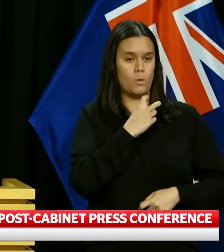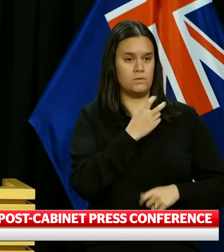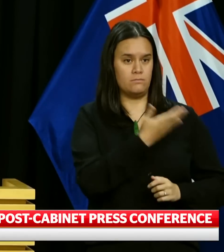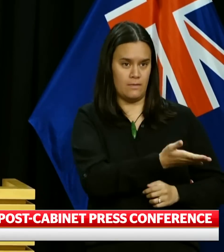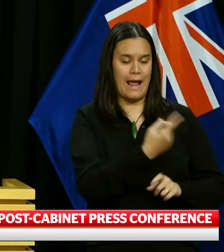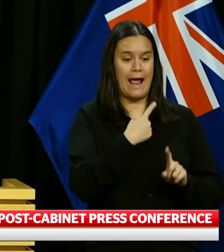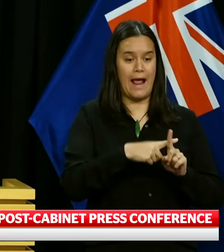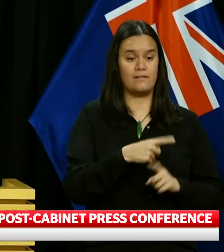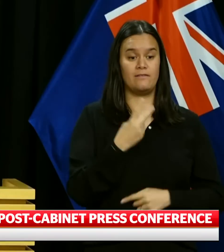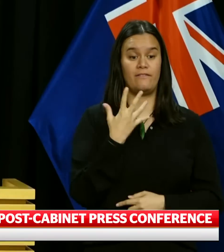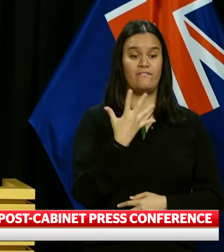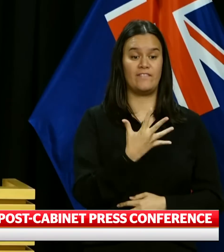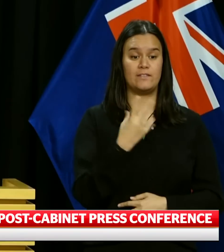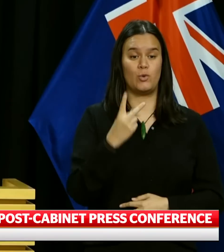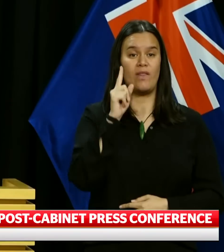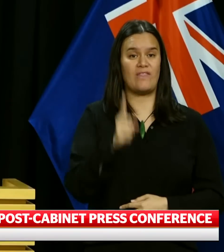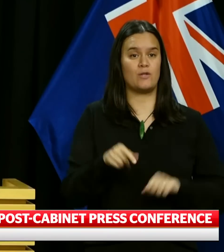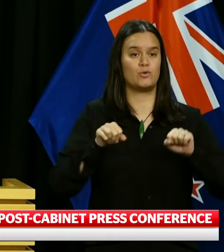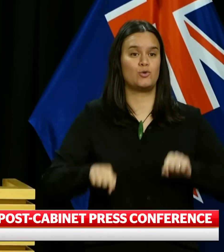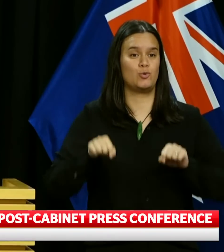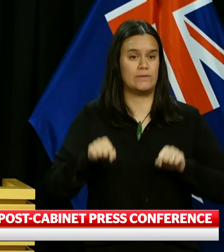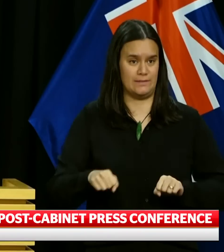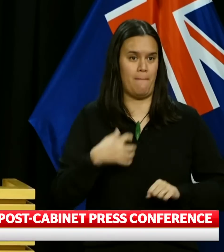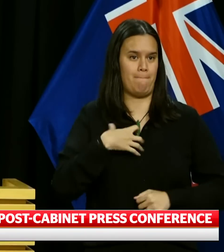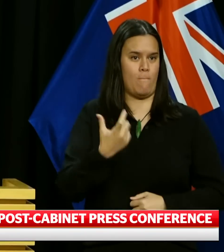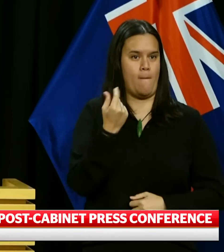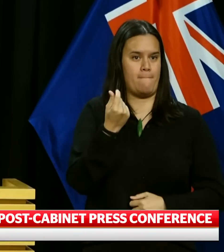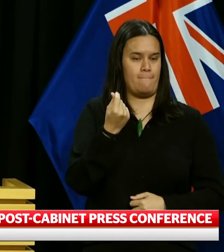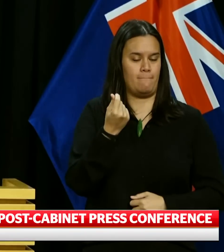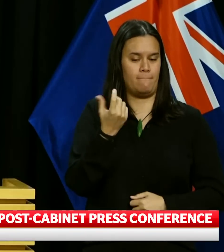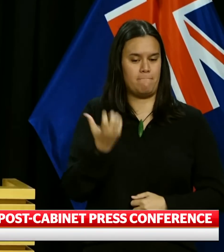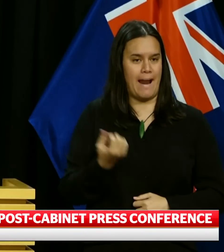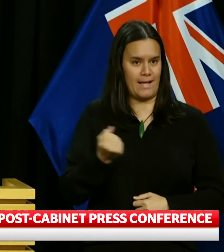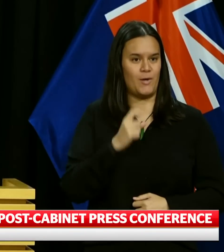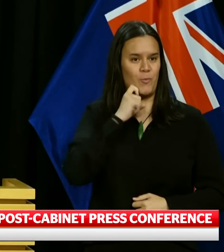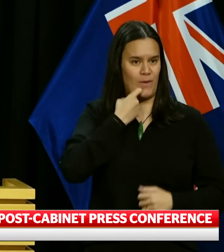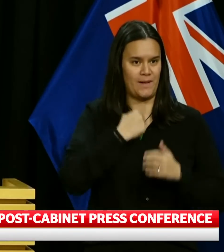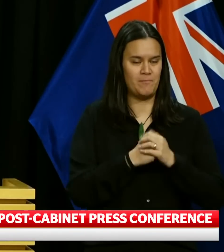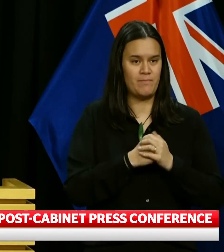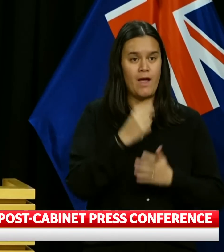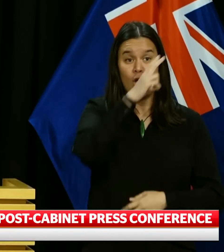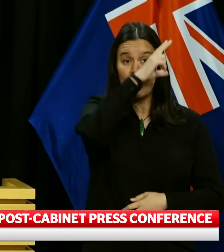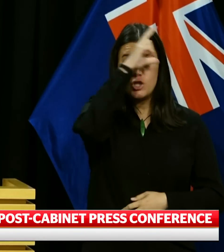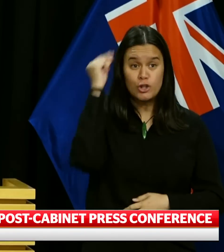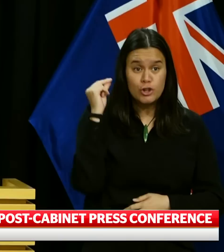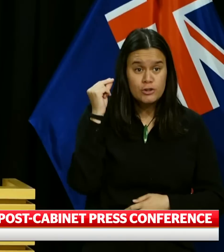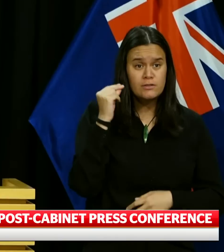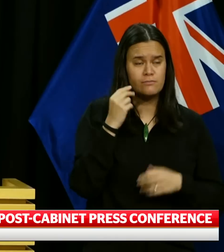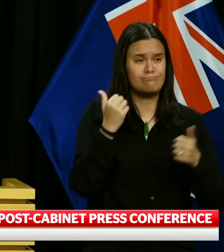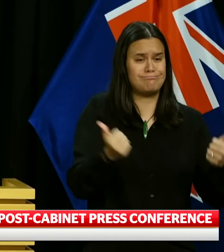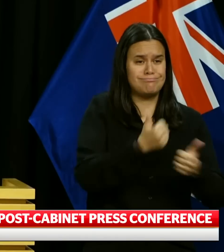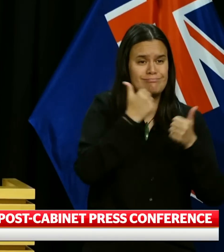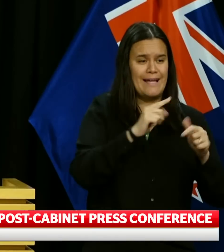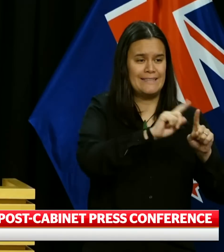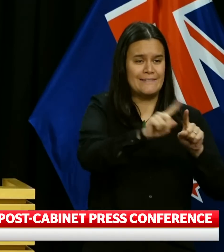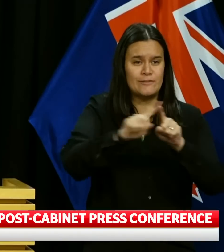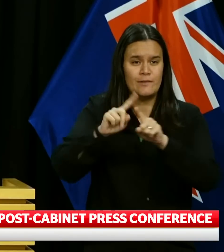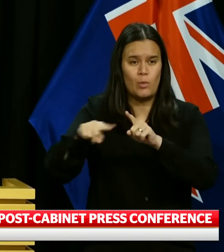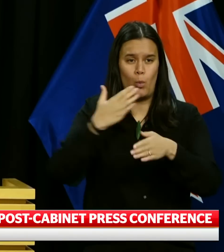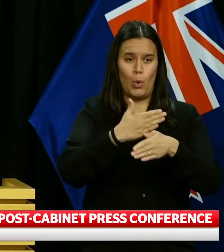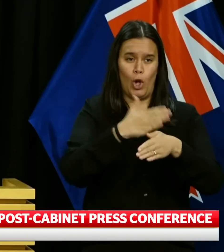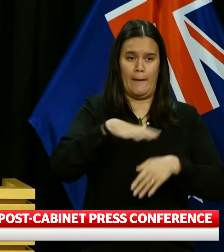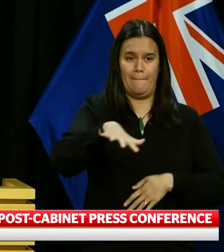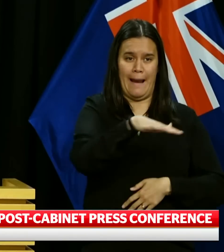students. Over 8,000 hard-working community nurses in aged care facilities, hospices and Māori and